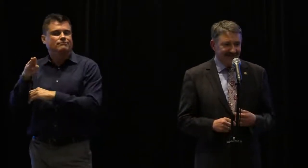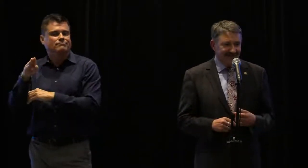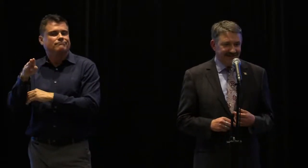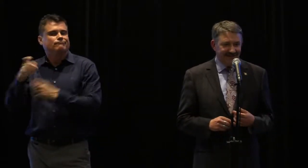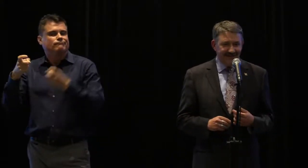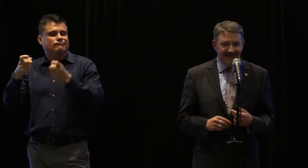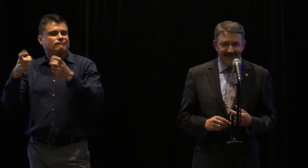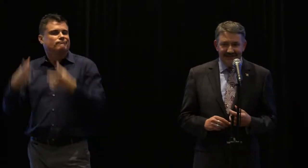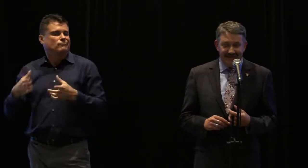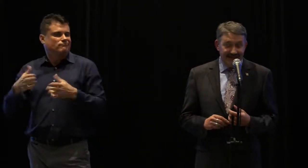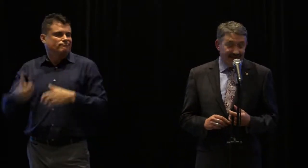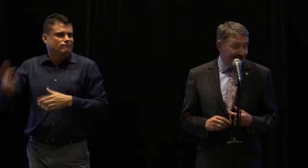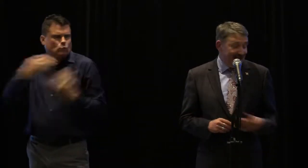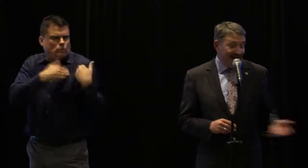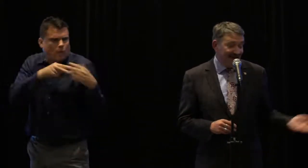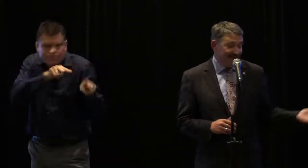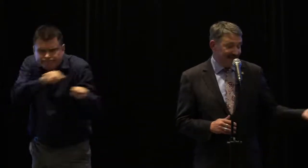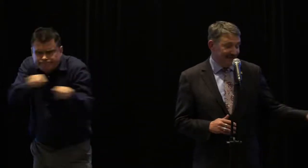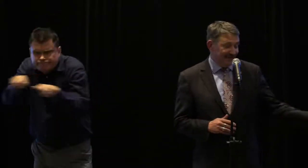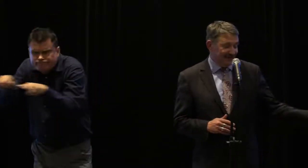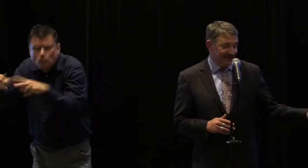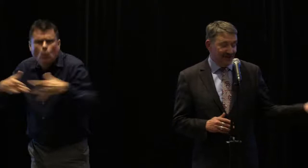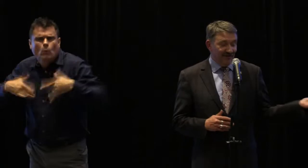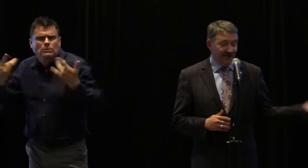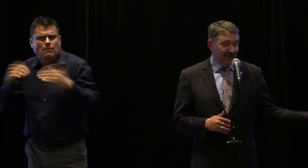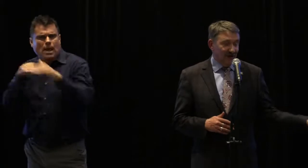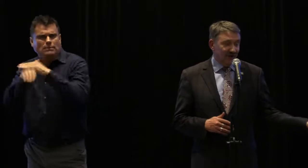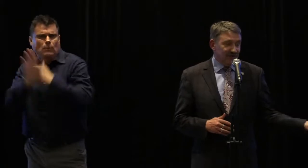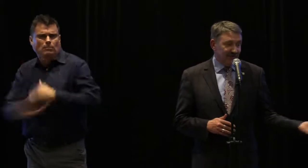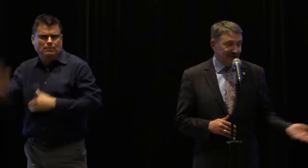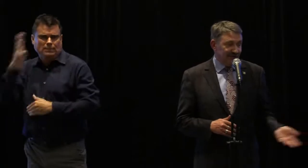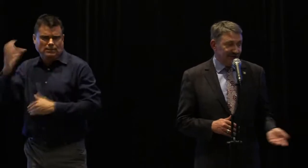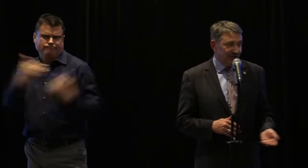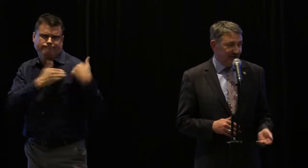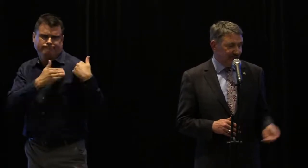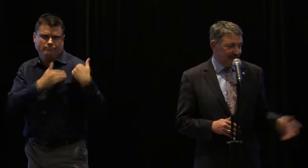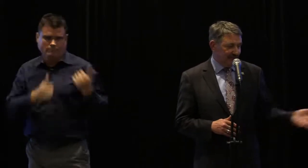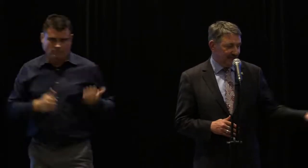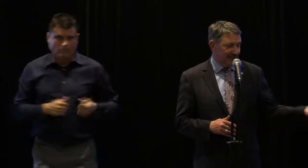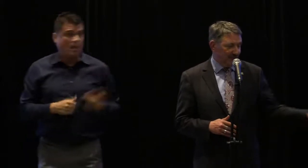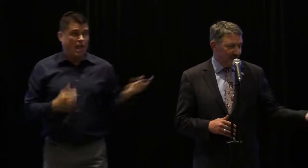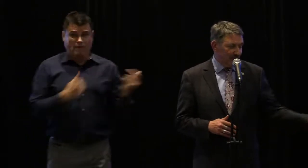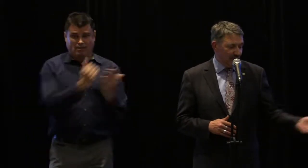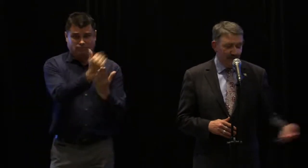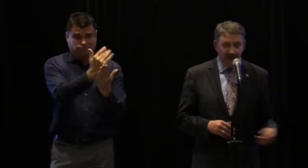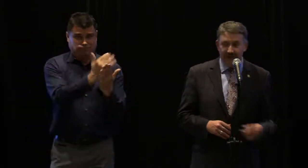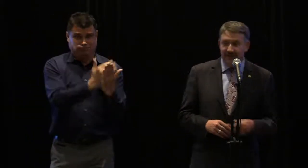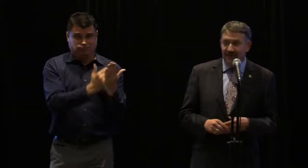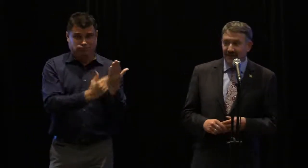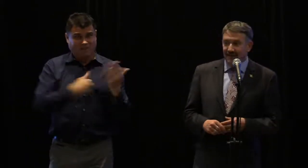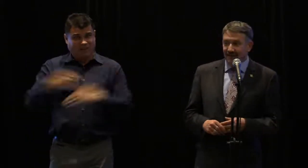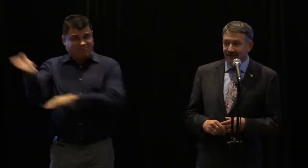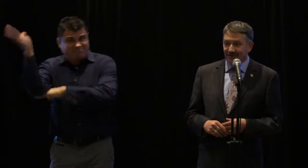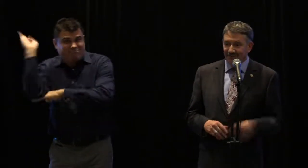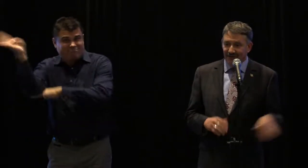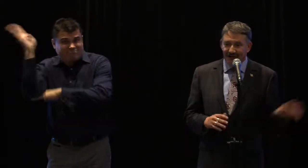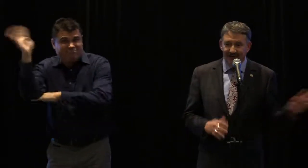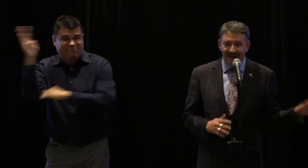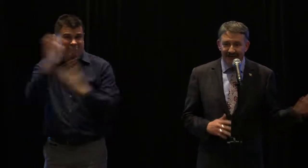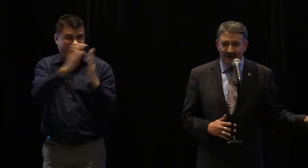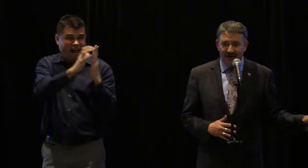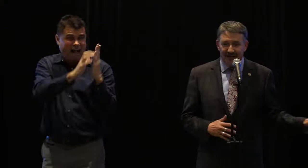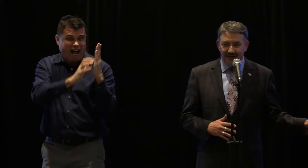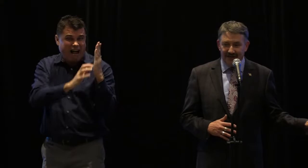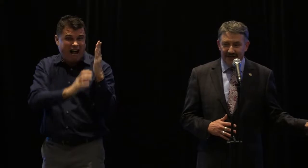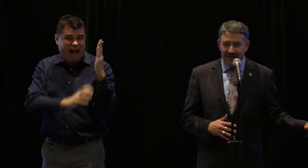here. And I have a very long speech I wrote. I